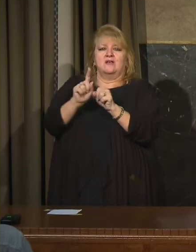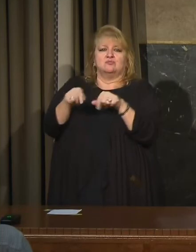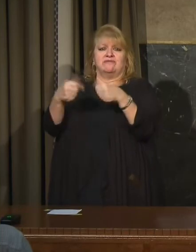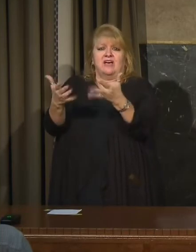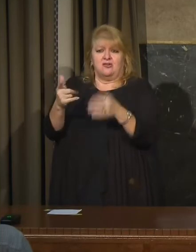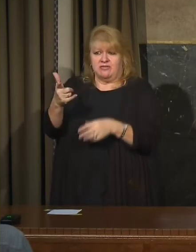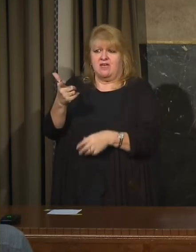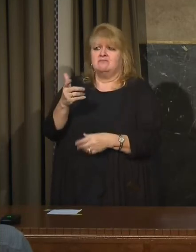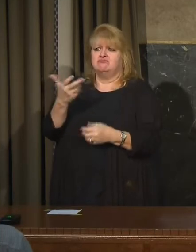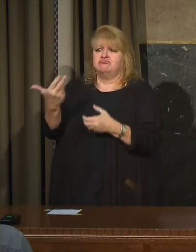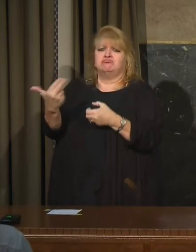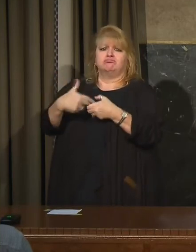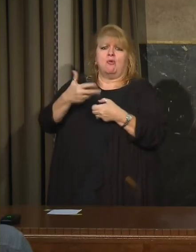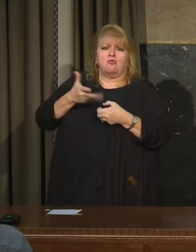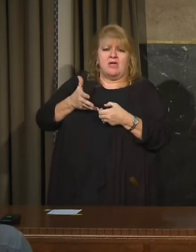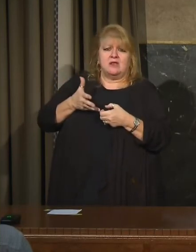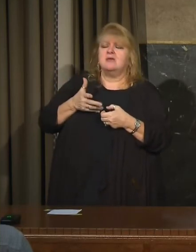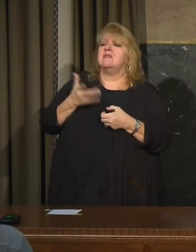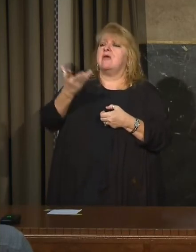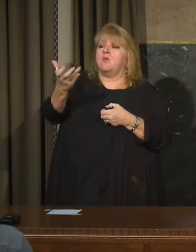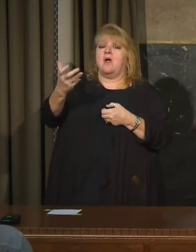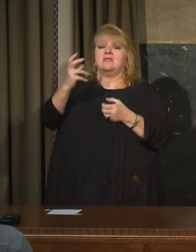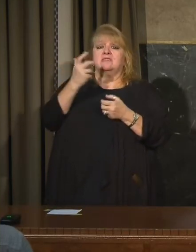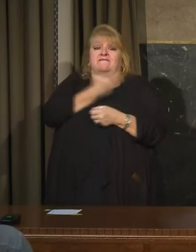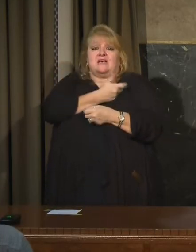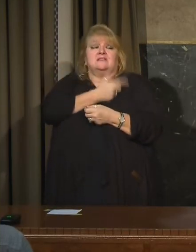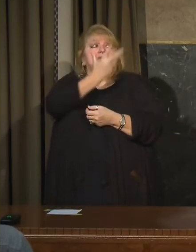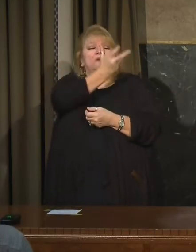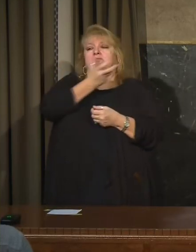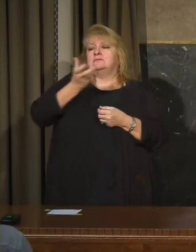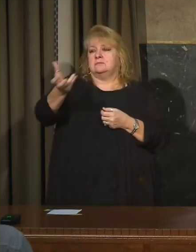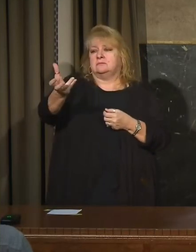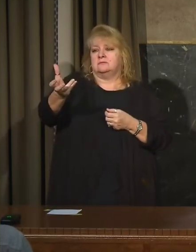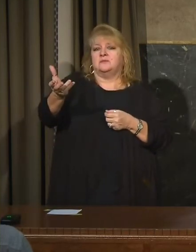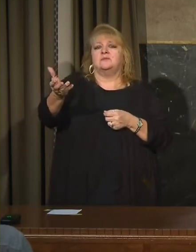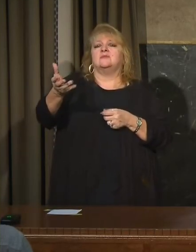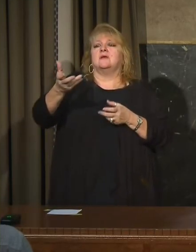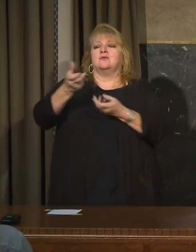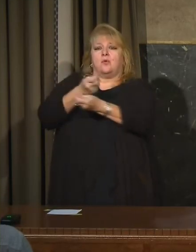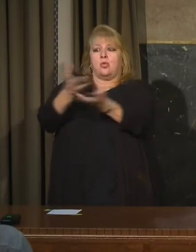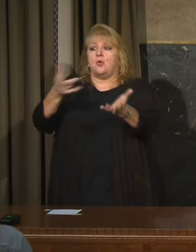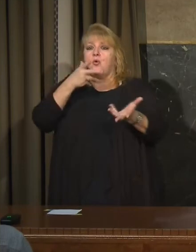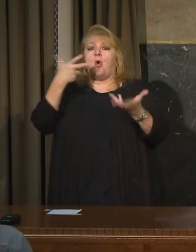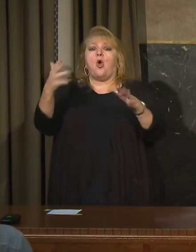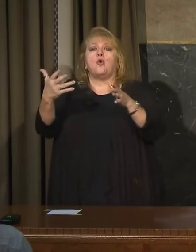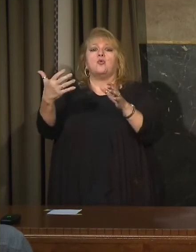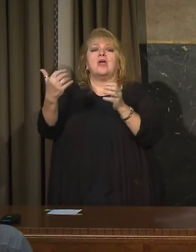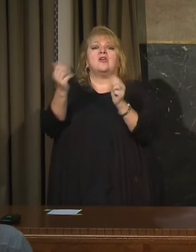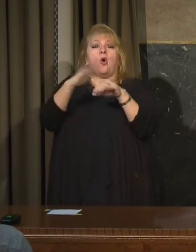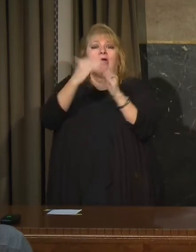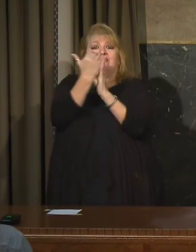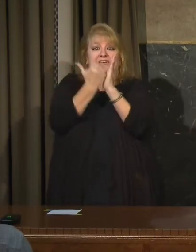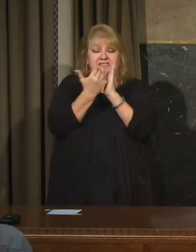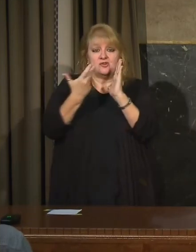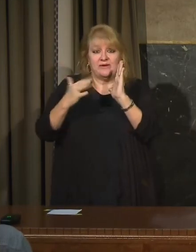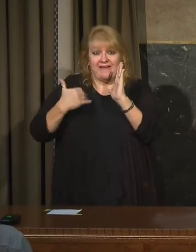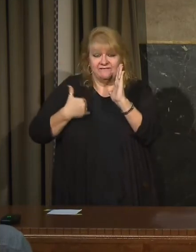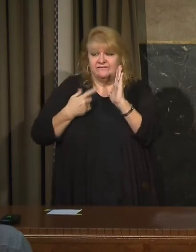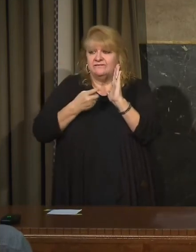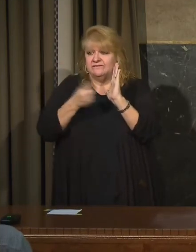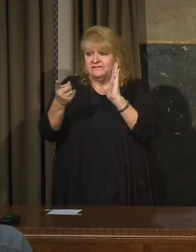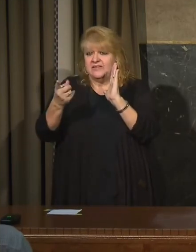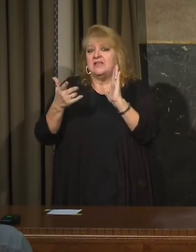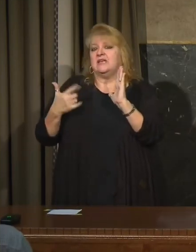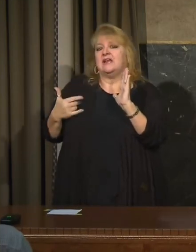willing and wants vaccine to give out, we're going to try to accommodate them before we go back and kind of resupply the ones that had it. I don't know yet